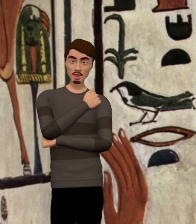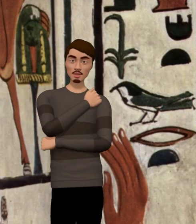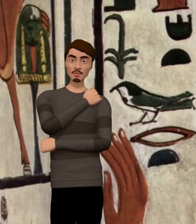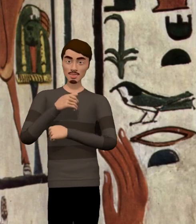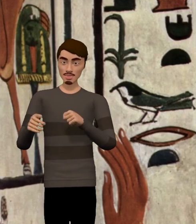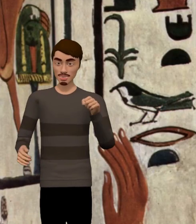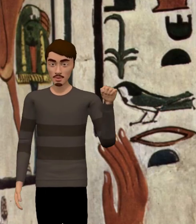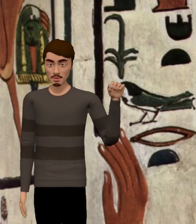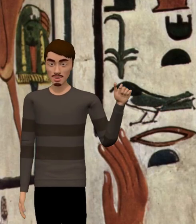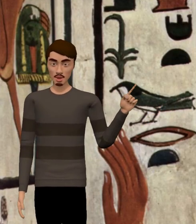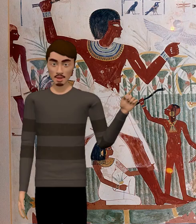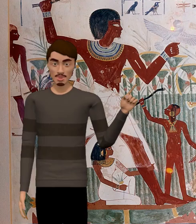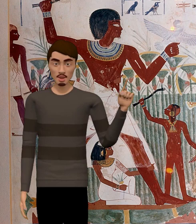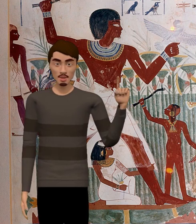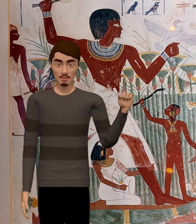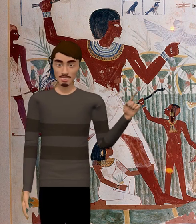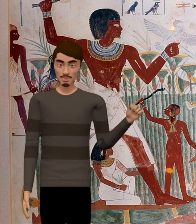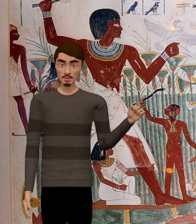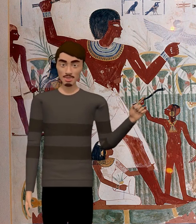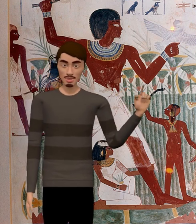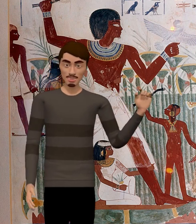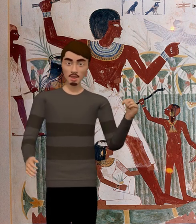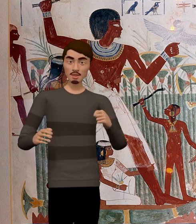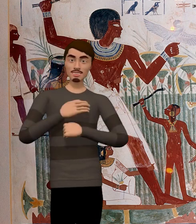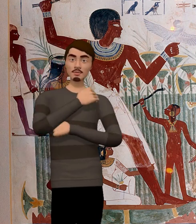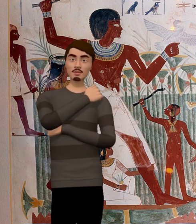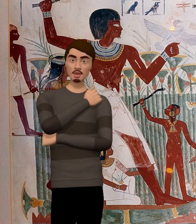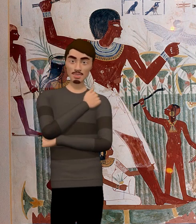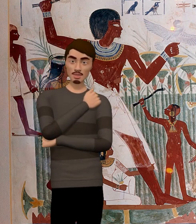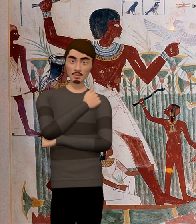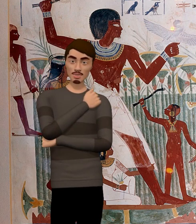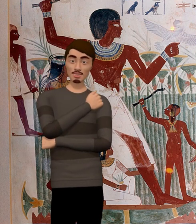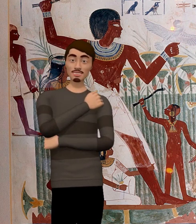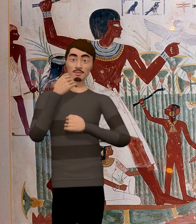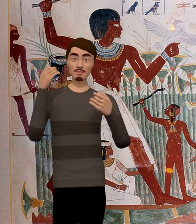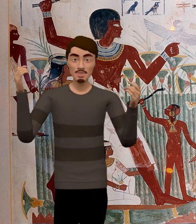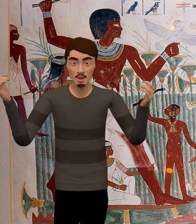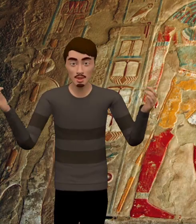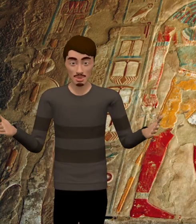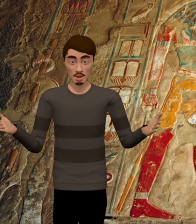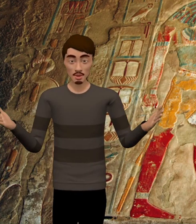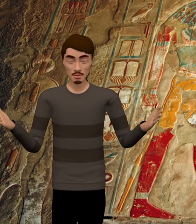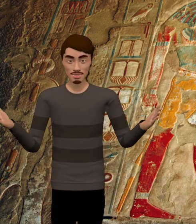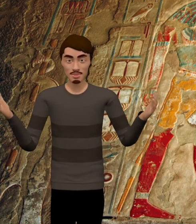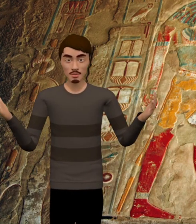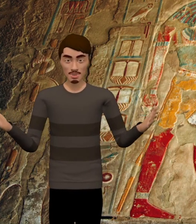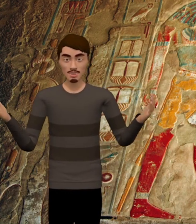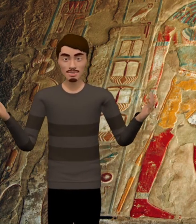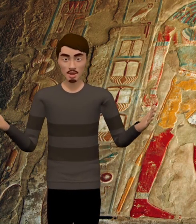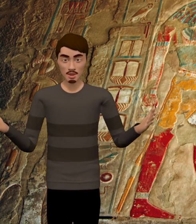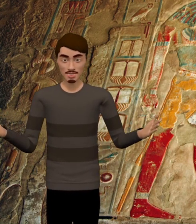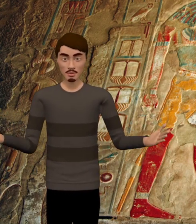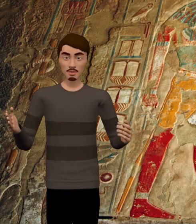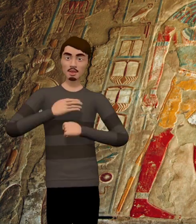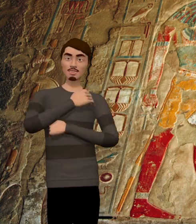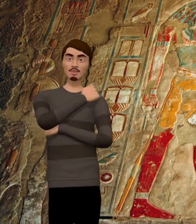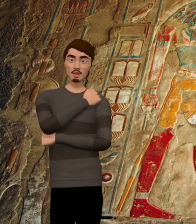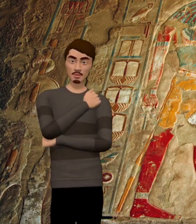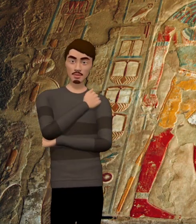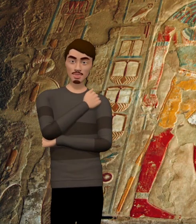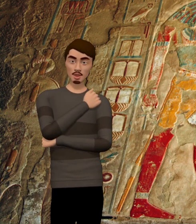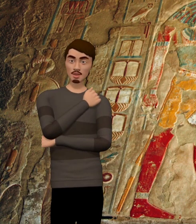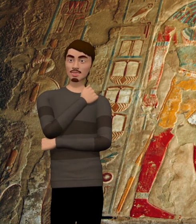hopes and even magic. According to the Egyptians, life after death was possible only on condition of preserving the